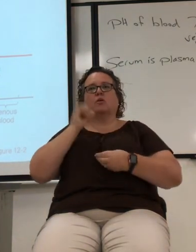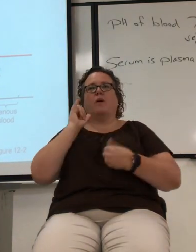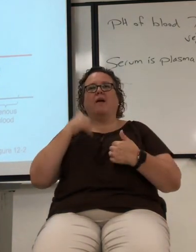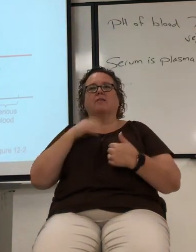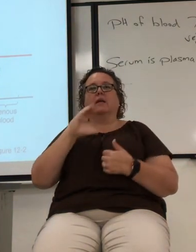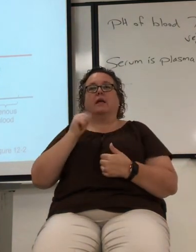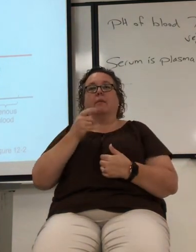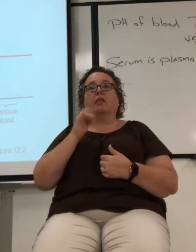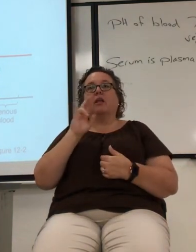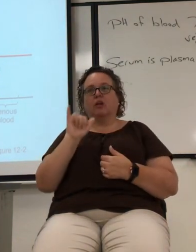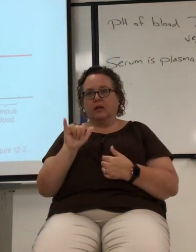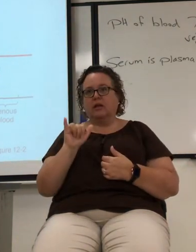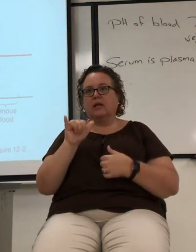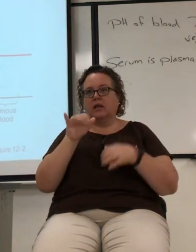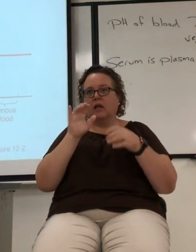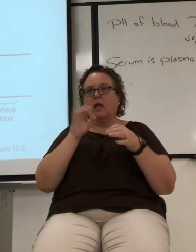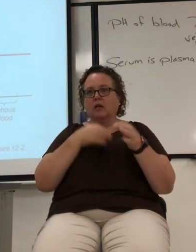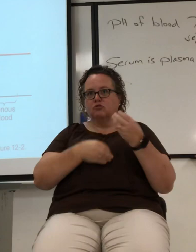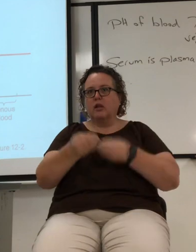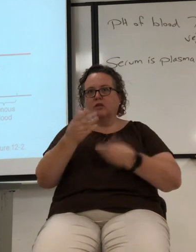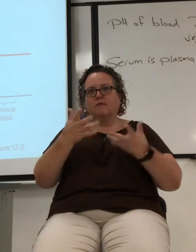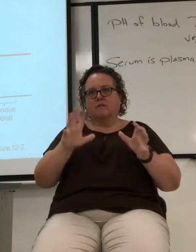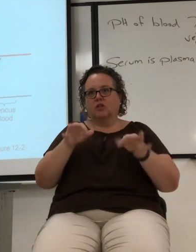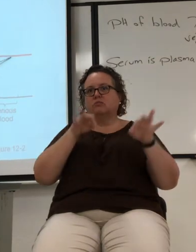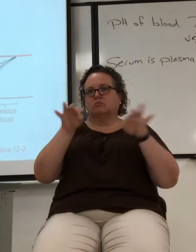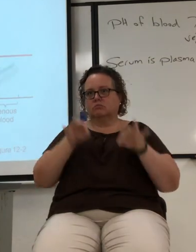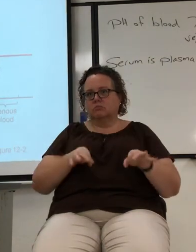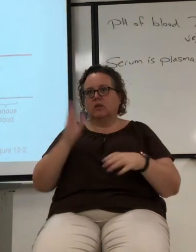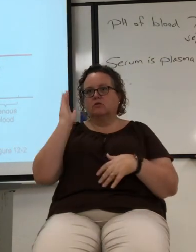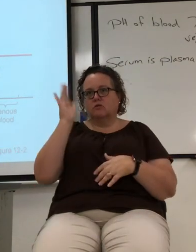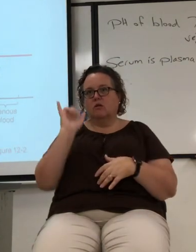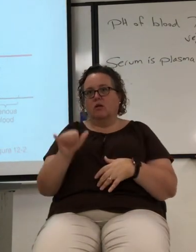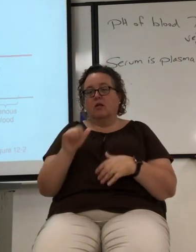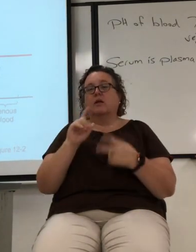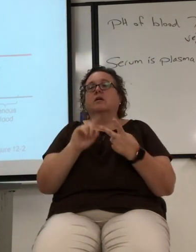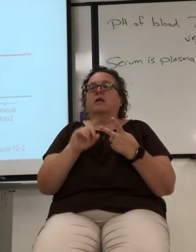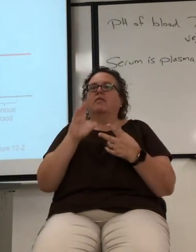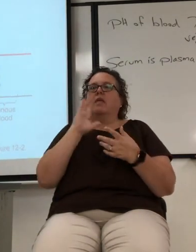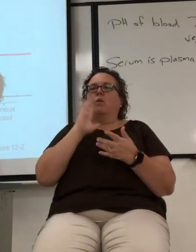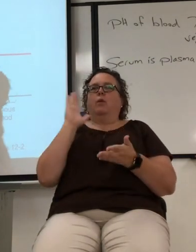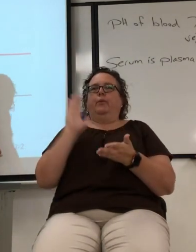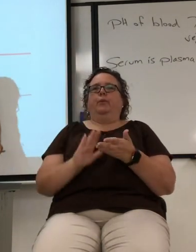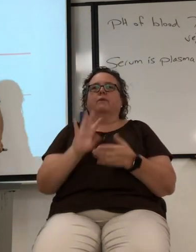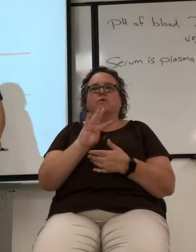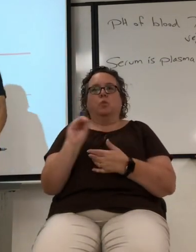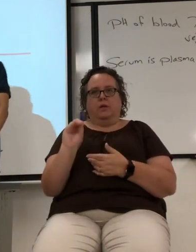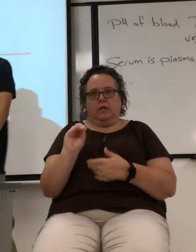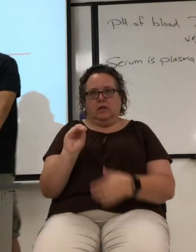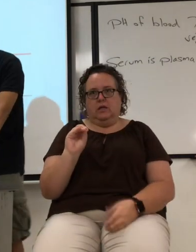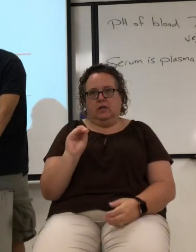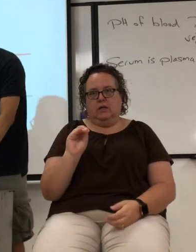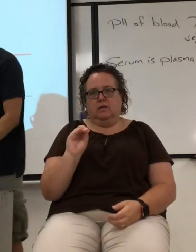capillary exchange, right? I did teach that, it then drops back down to 40. And so,